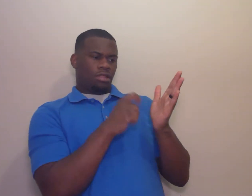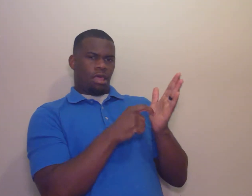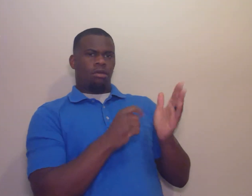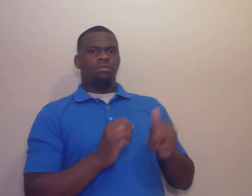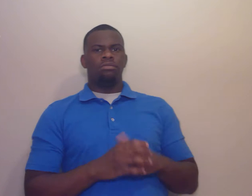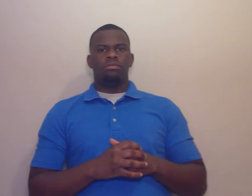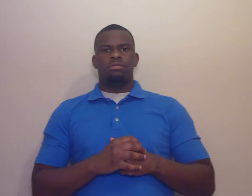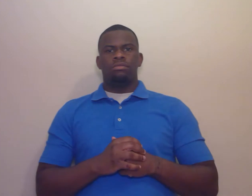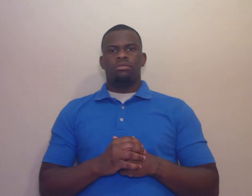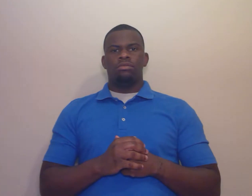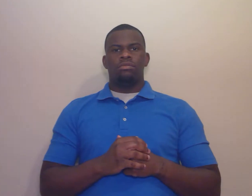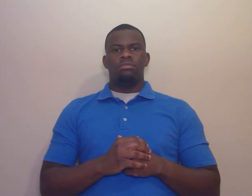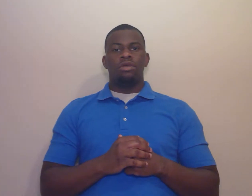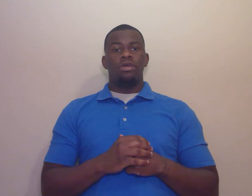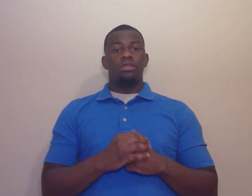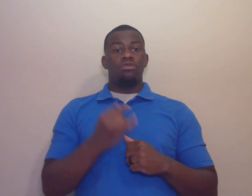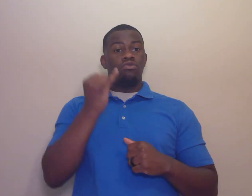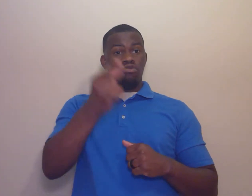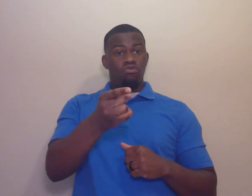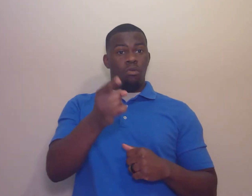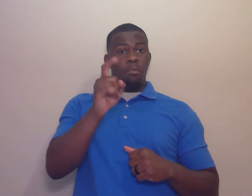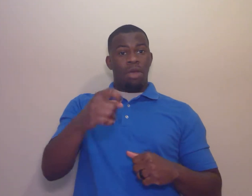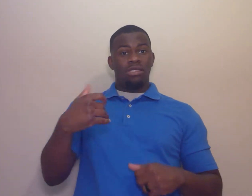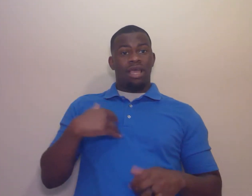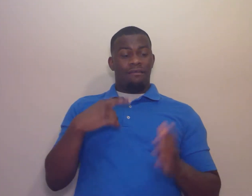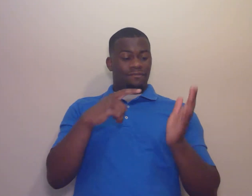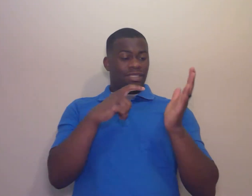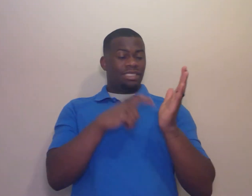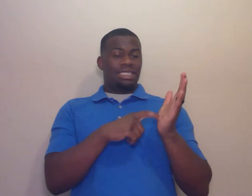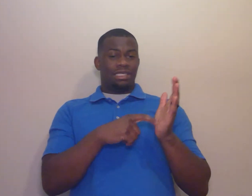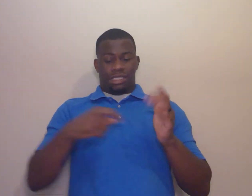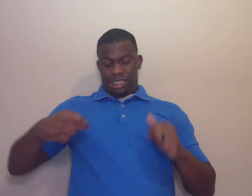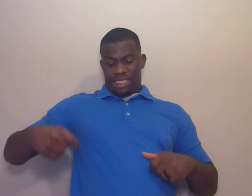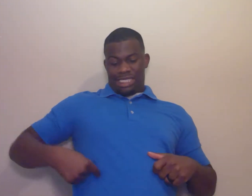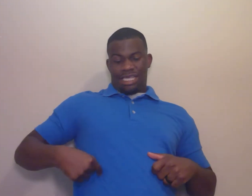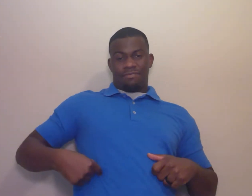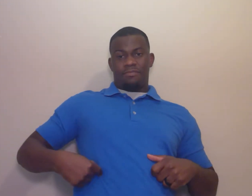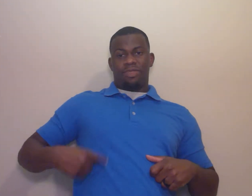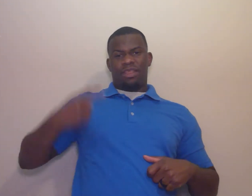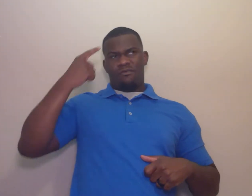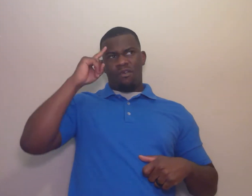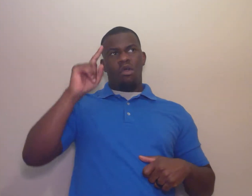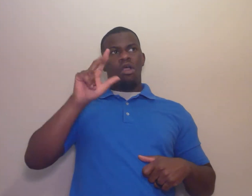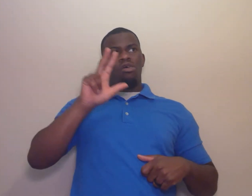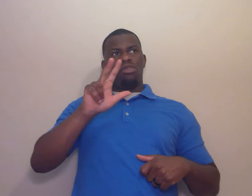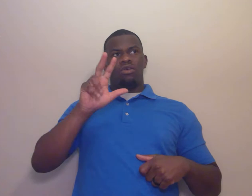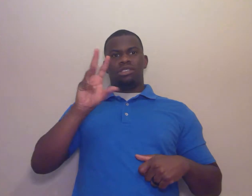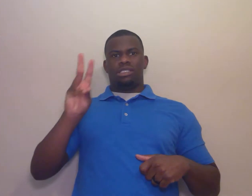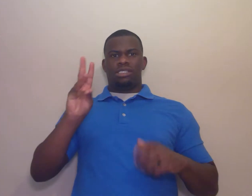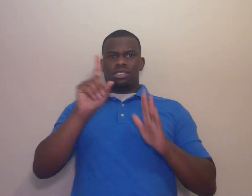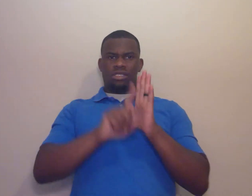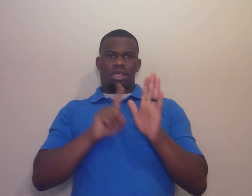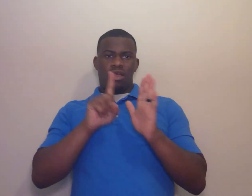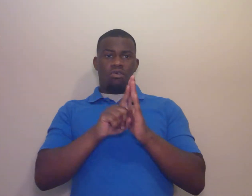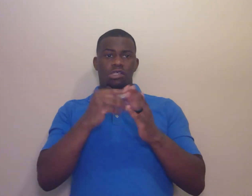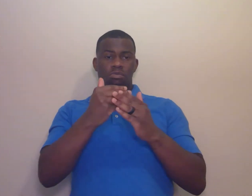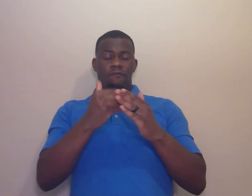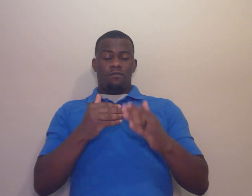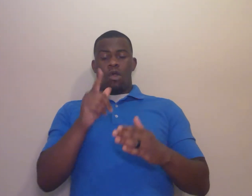disease to be transmitted. Lyme disease has a variety of symptoms at various stages, including fever, headache, fatigue, muscle and joint aches,